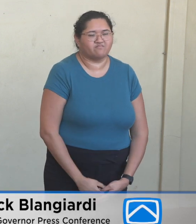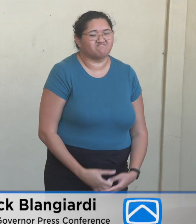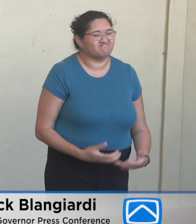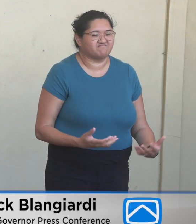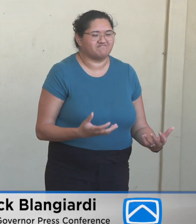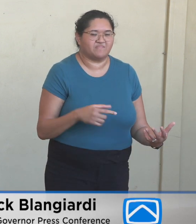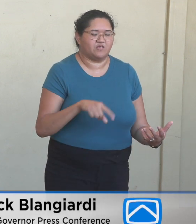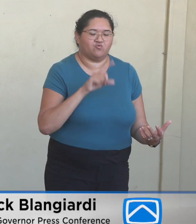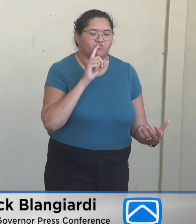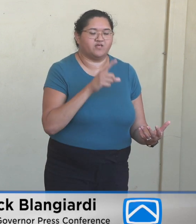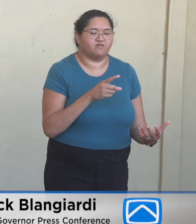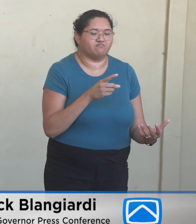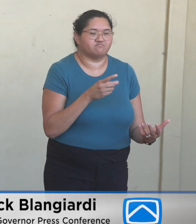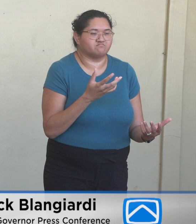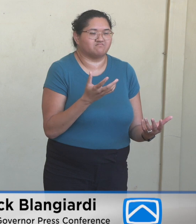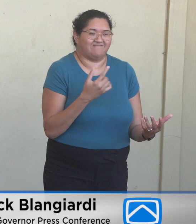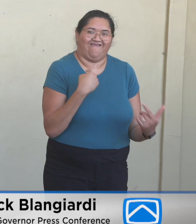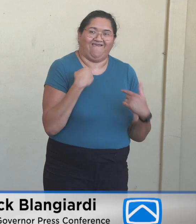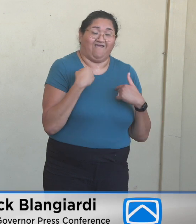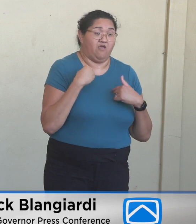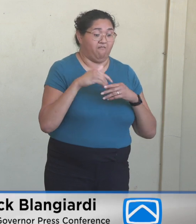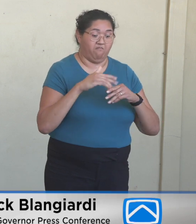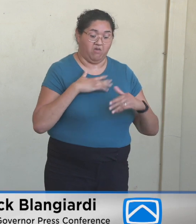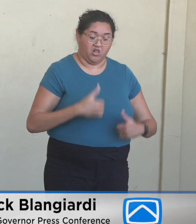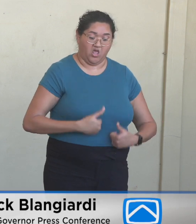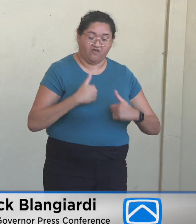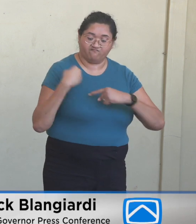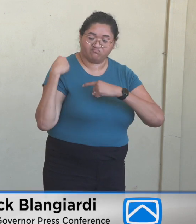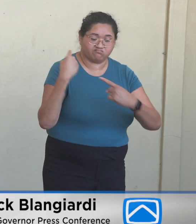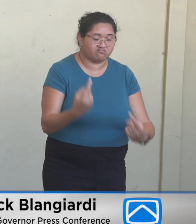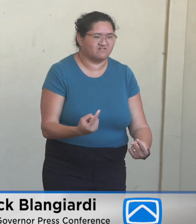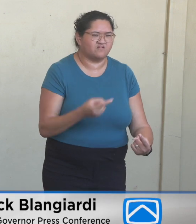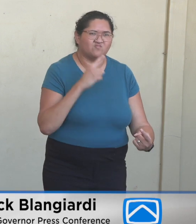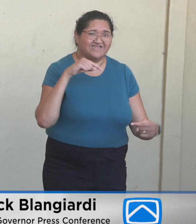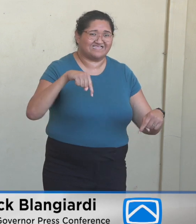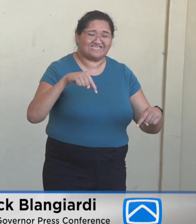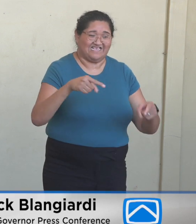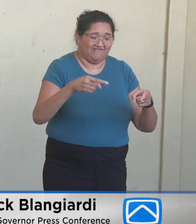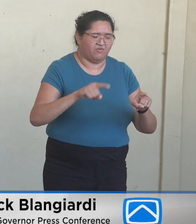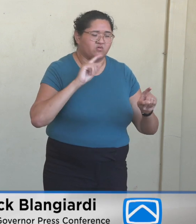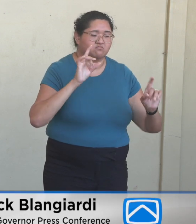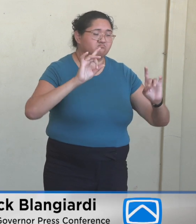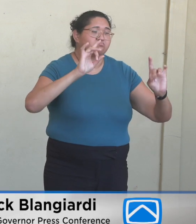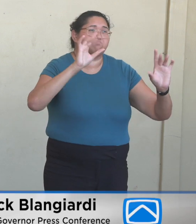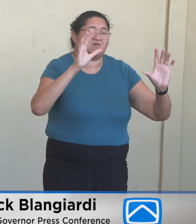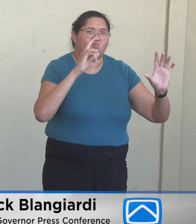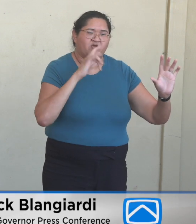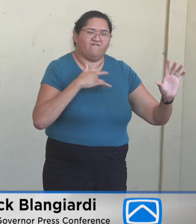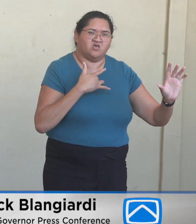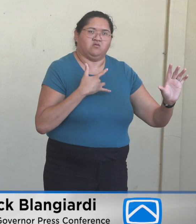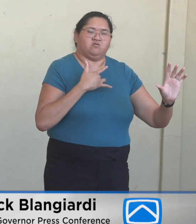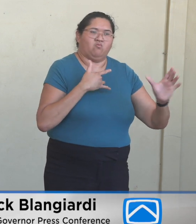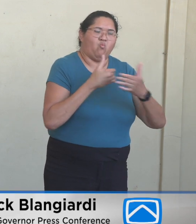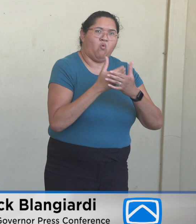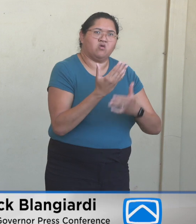This has just simply been, I think, in my lifetime, the most terrible thing I could ever see up close and